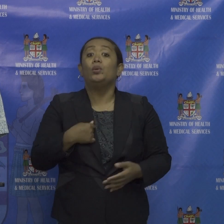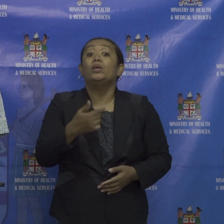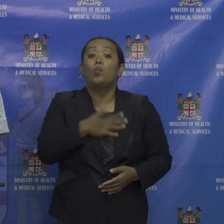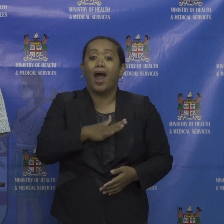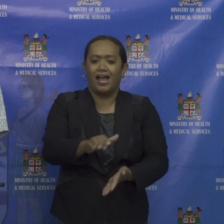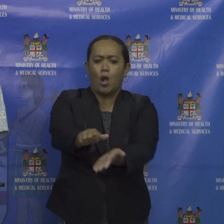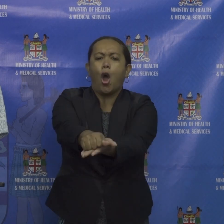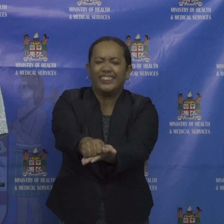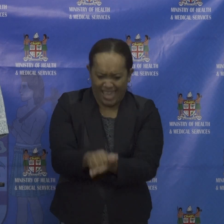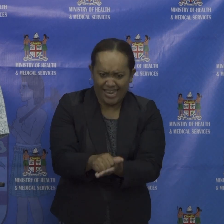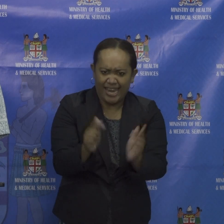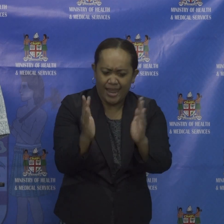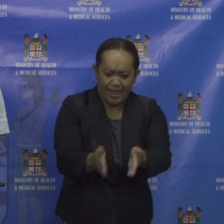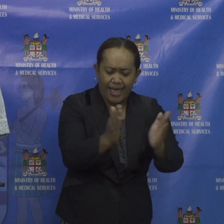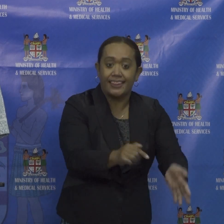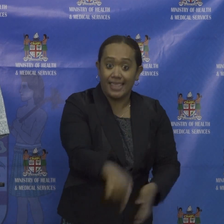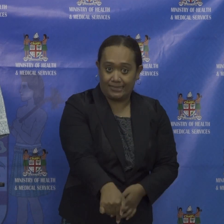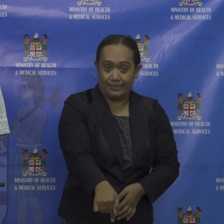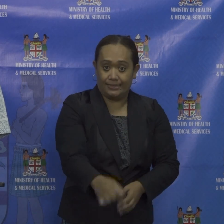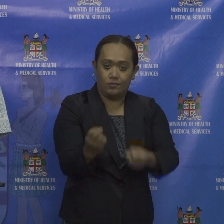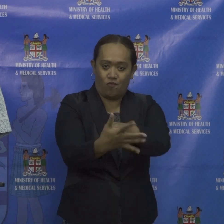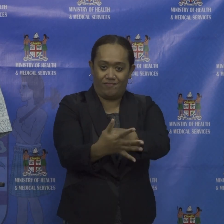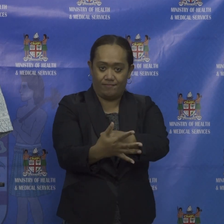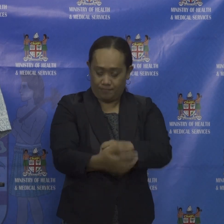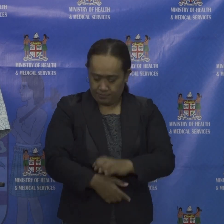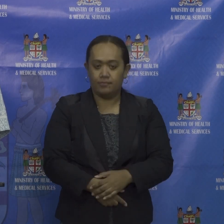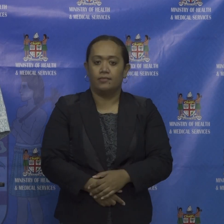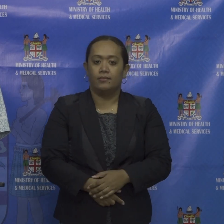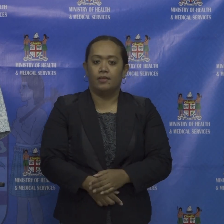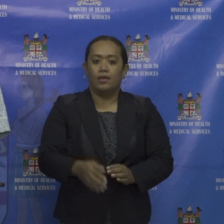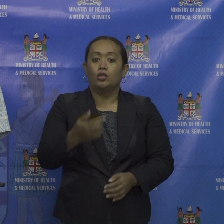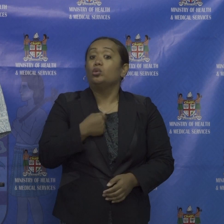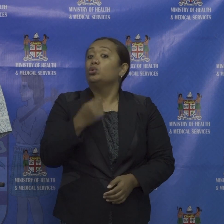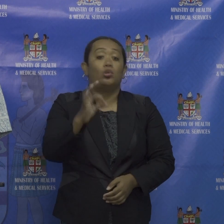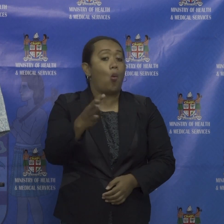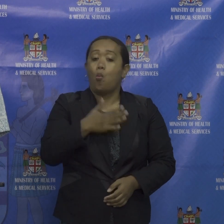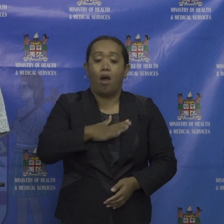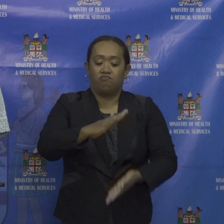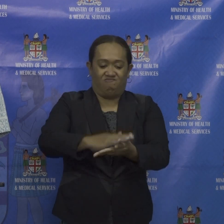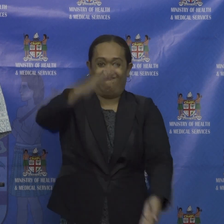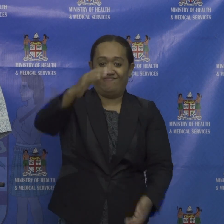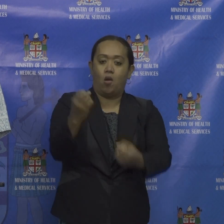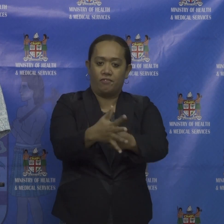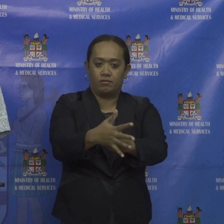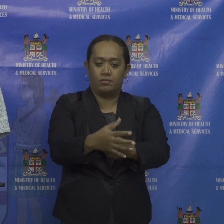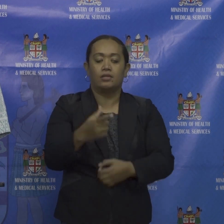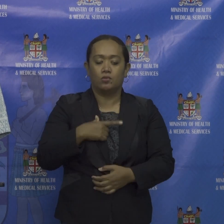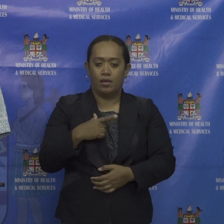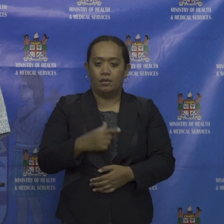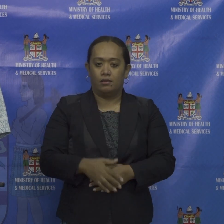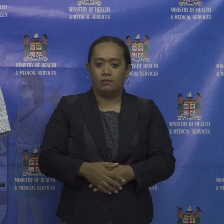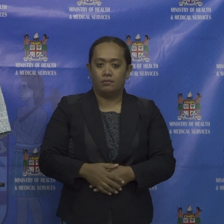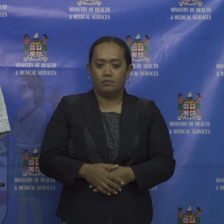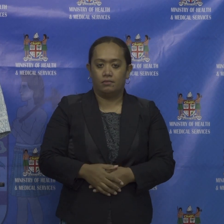this. We're doing everything possible to contain this and that it wouldn't escalate. But of course, we don't live just on